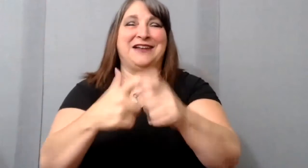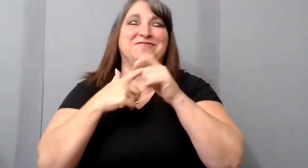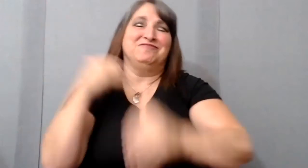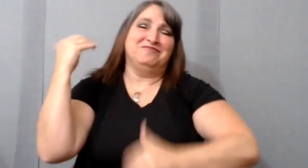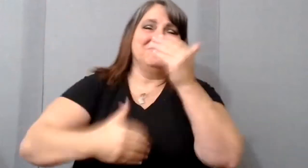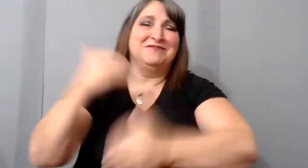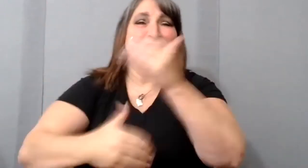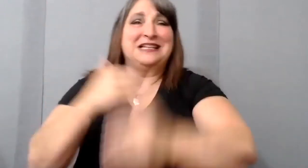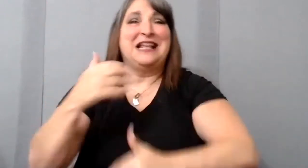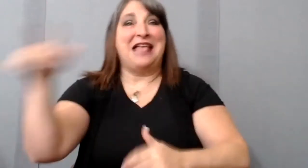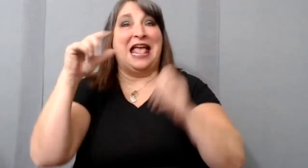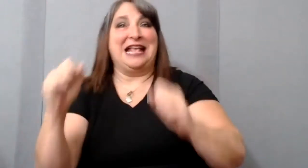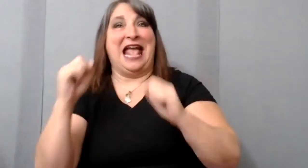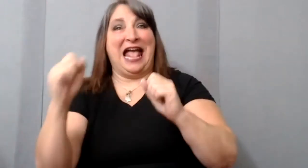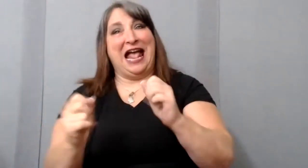Can run.